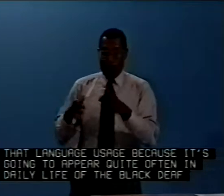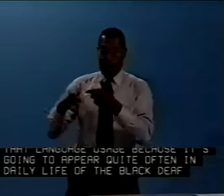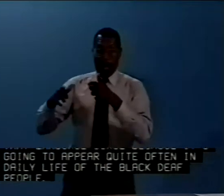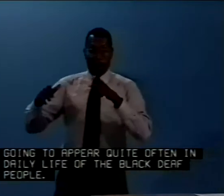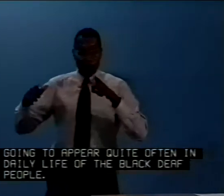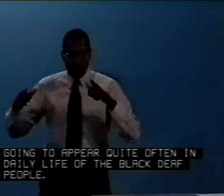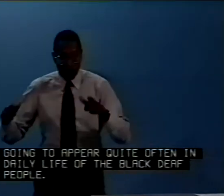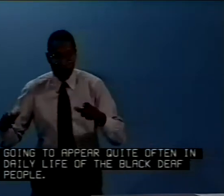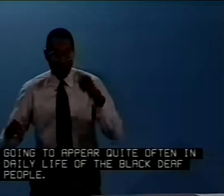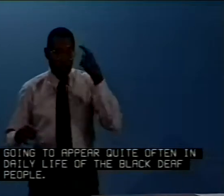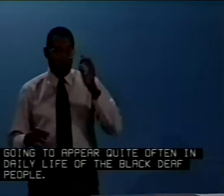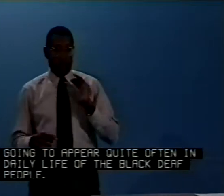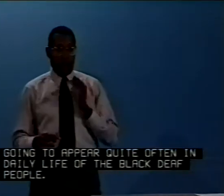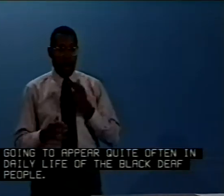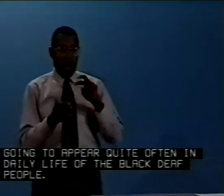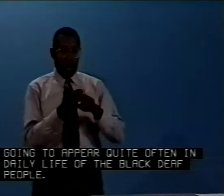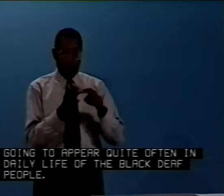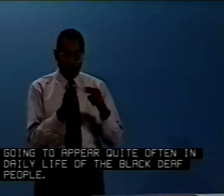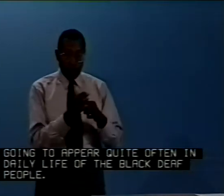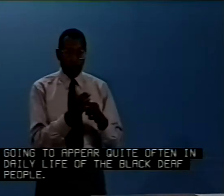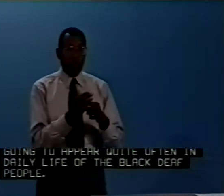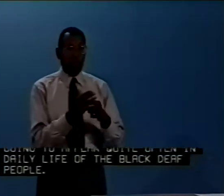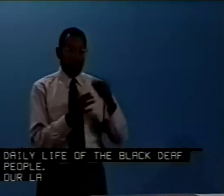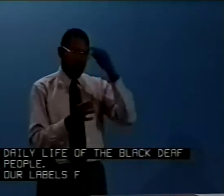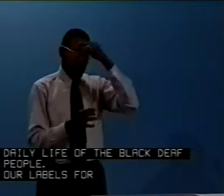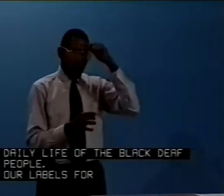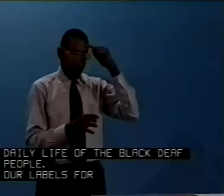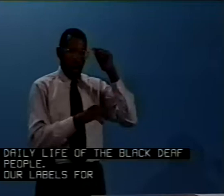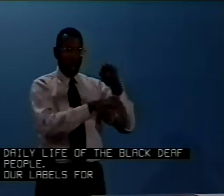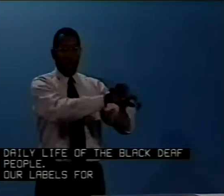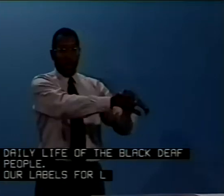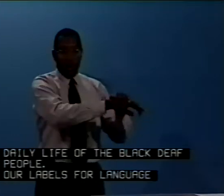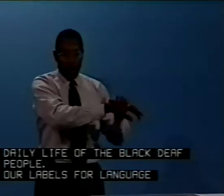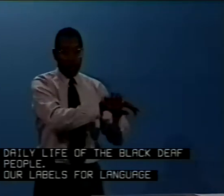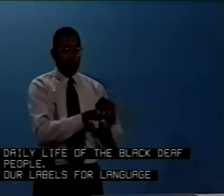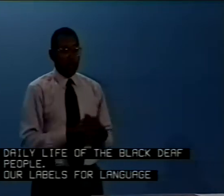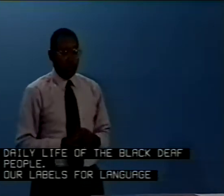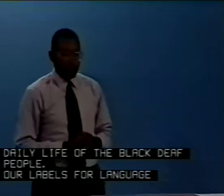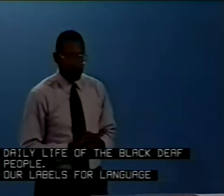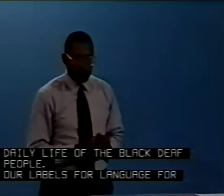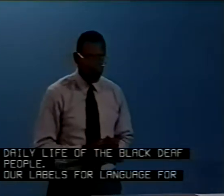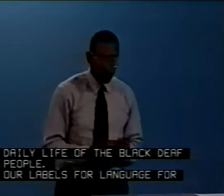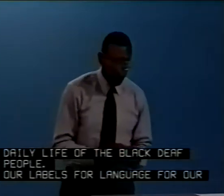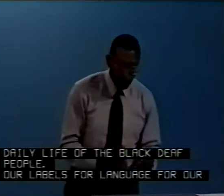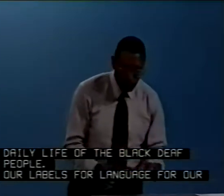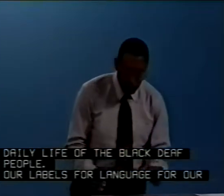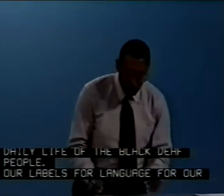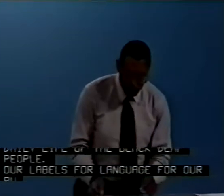Our labels for language, for our purposes today, we'll call it Black English.